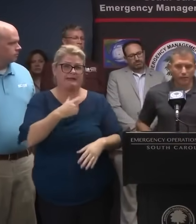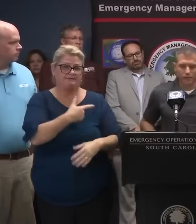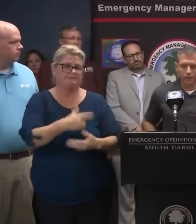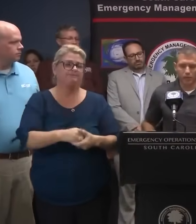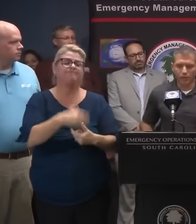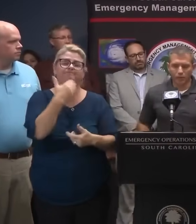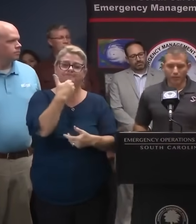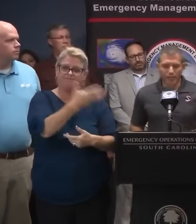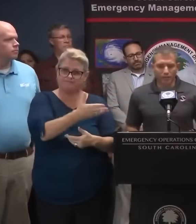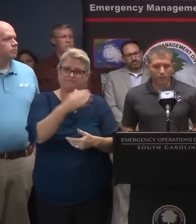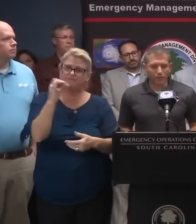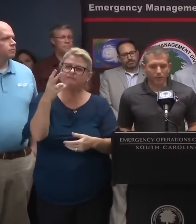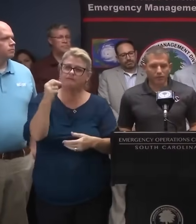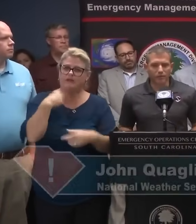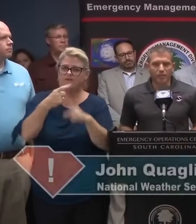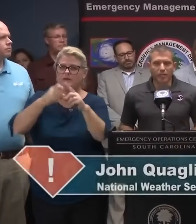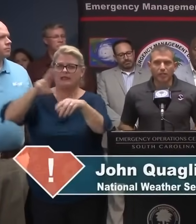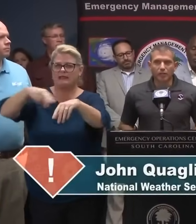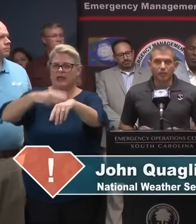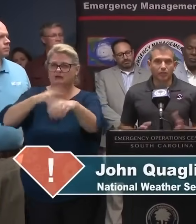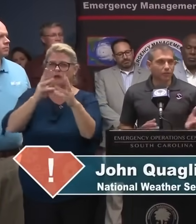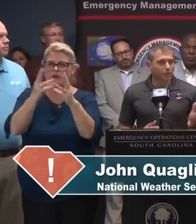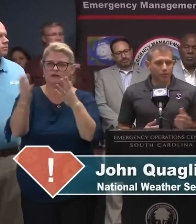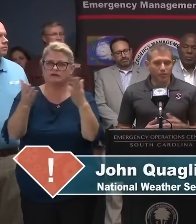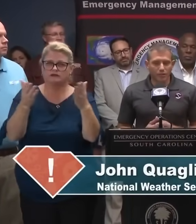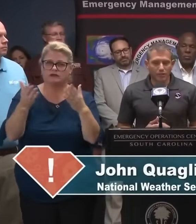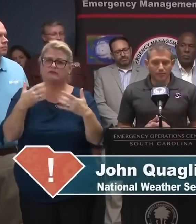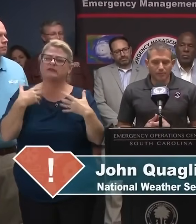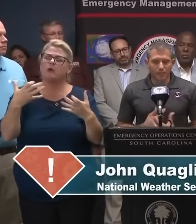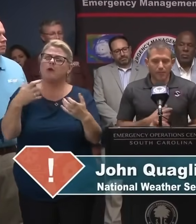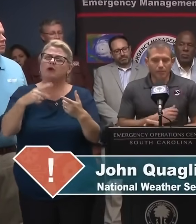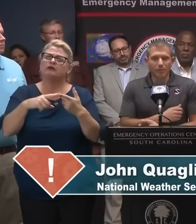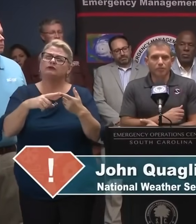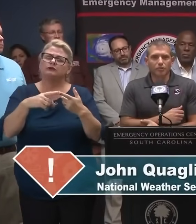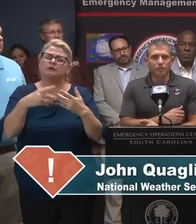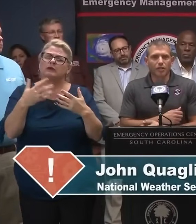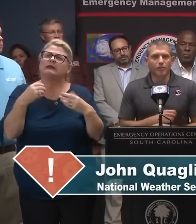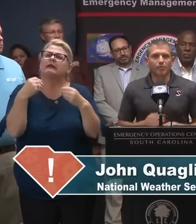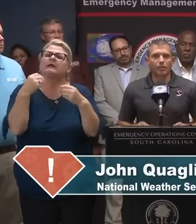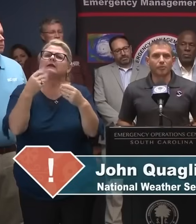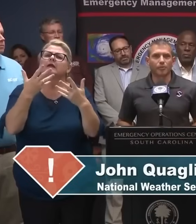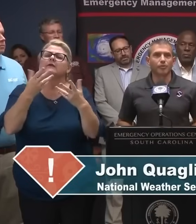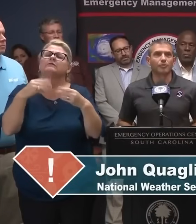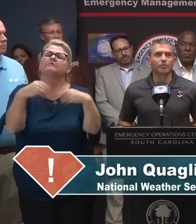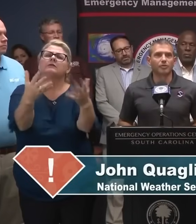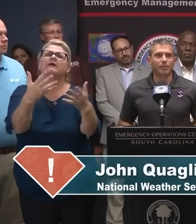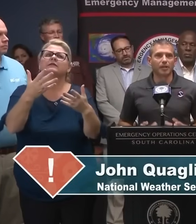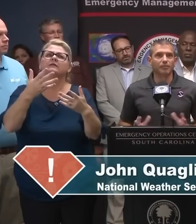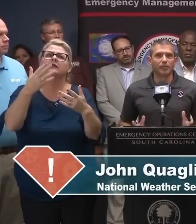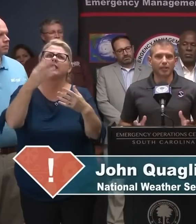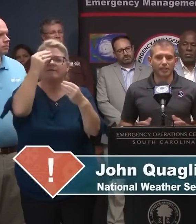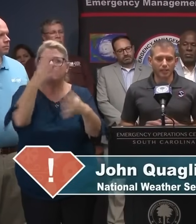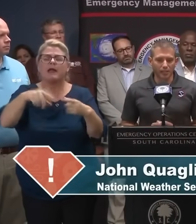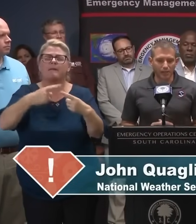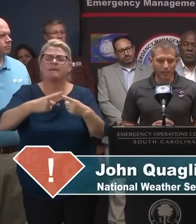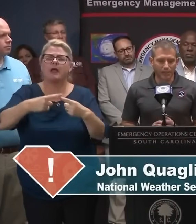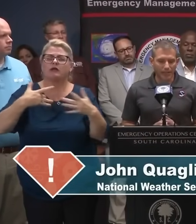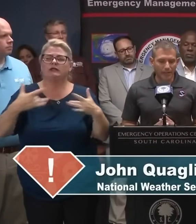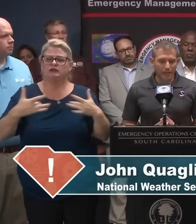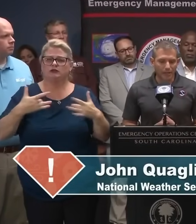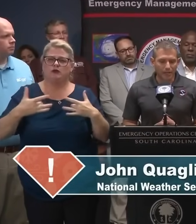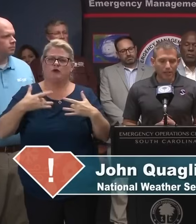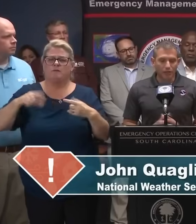Thank you, Governor. John Quirillo with the National Weather Service. So I just want to address some of the concerns the governor brought up with rumors about flooding in